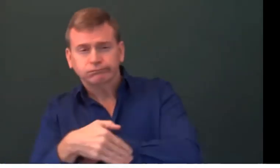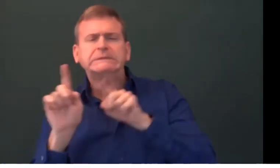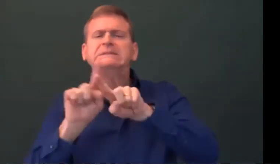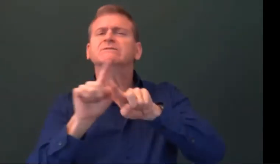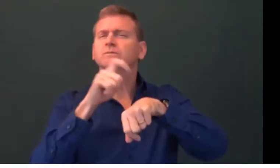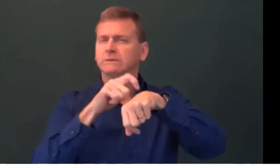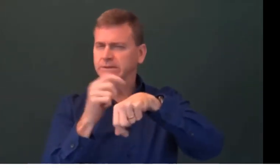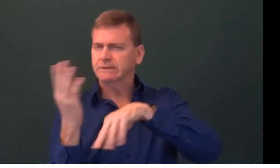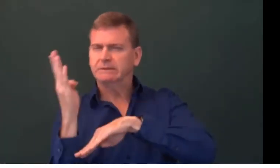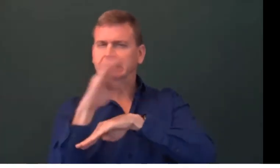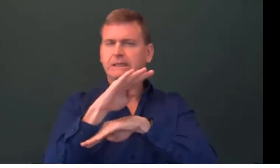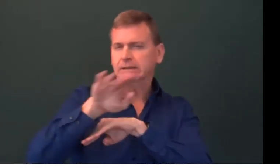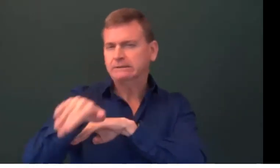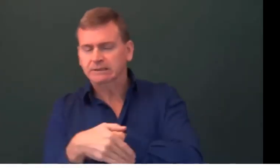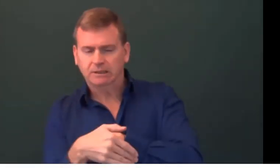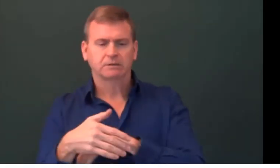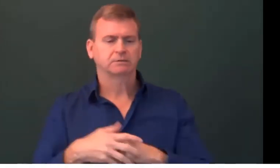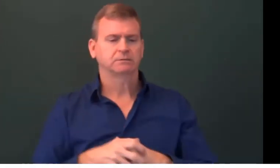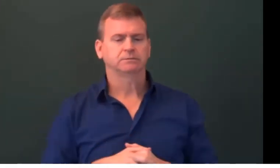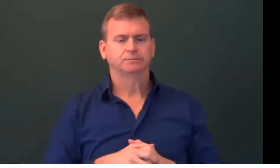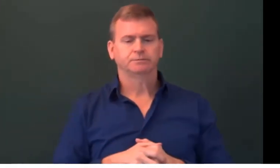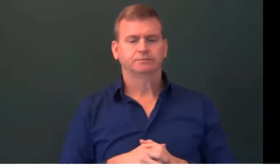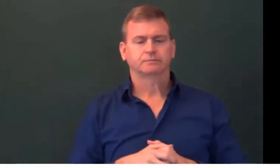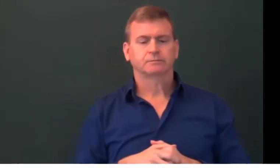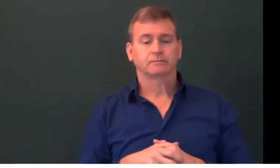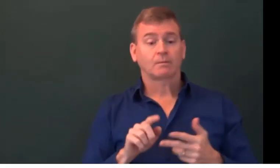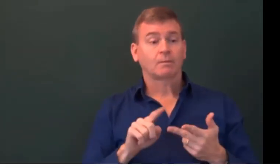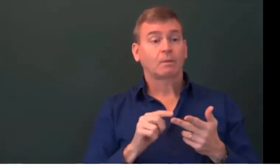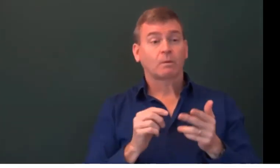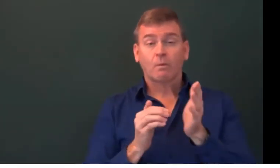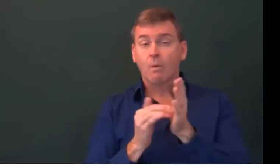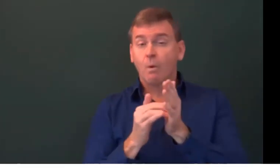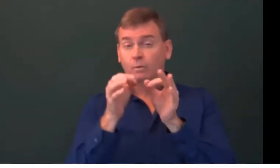Often they have to work all day or all night.